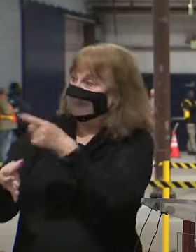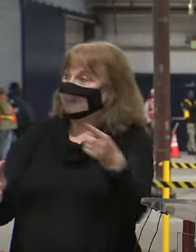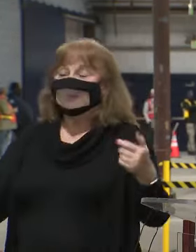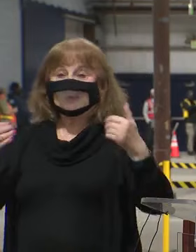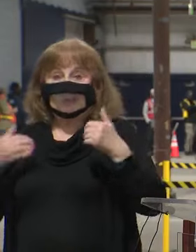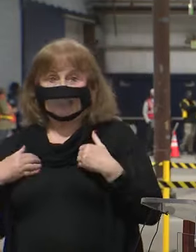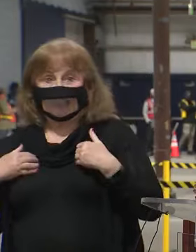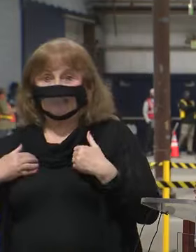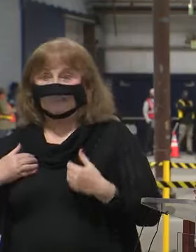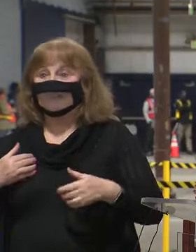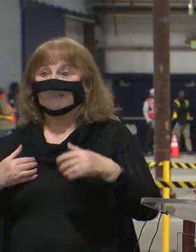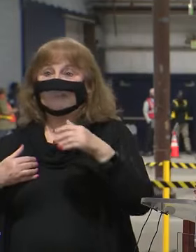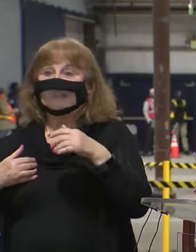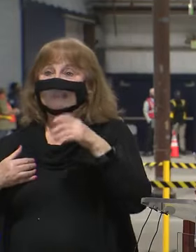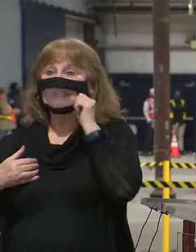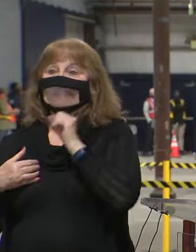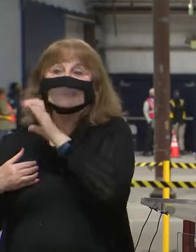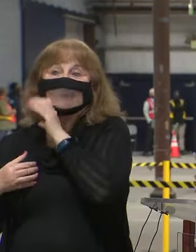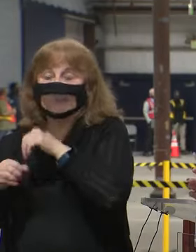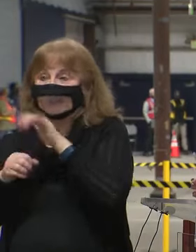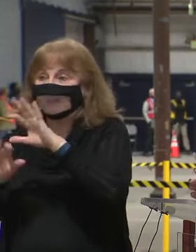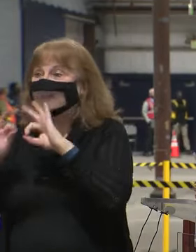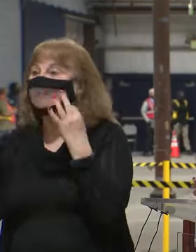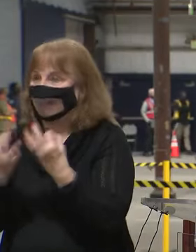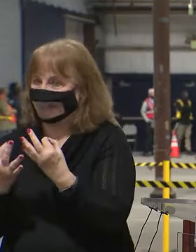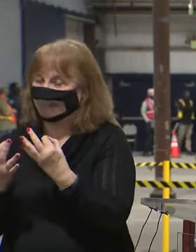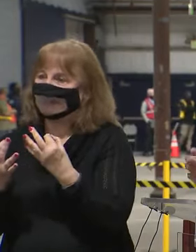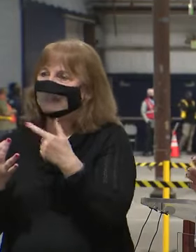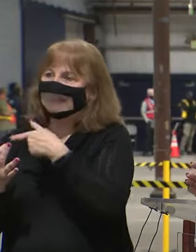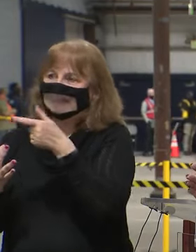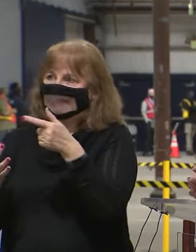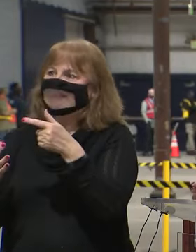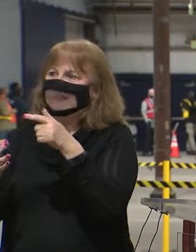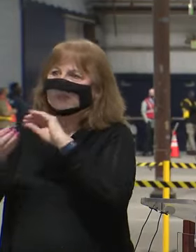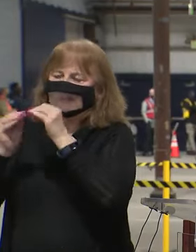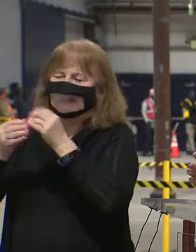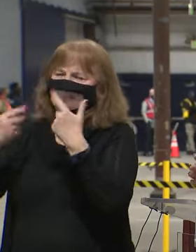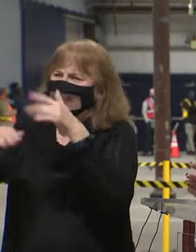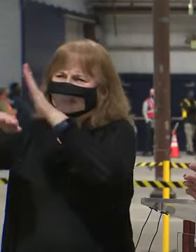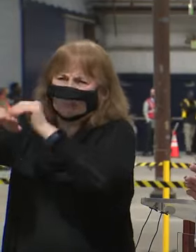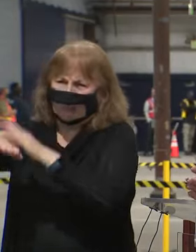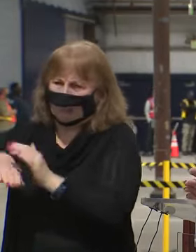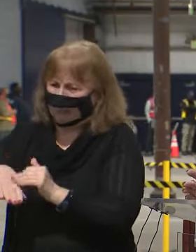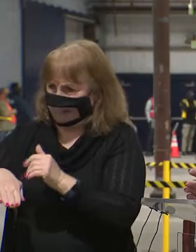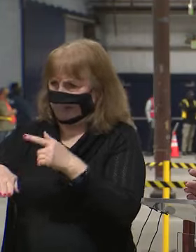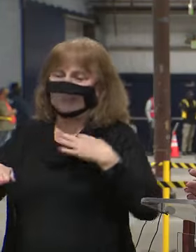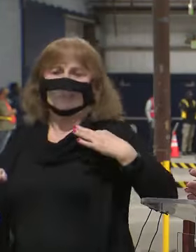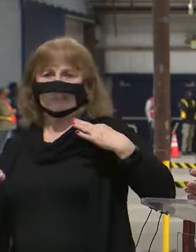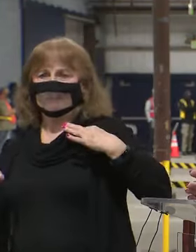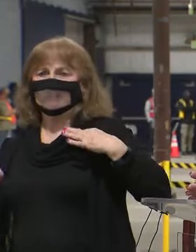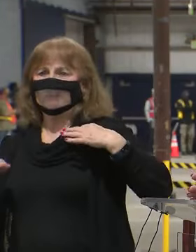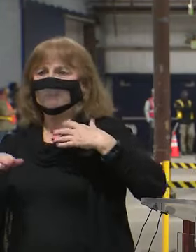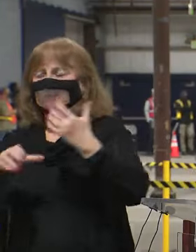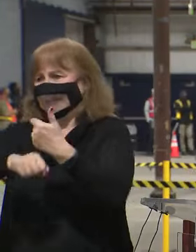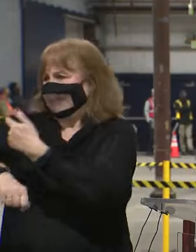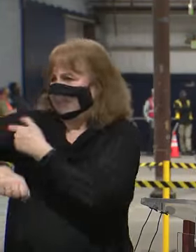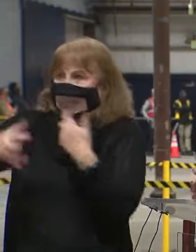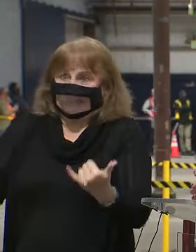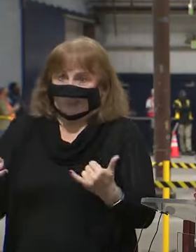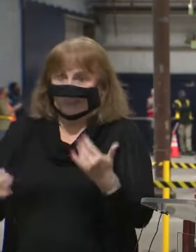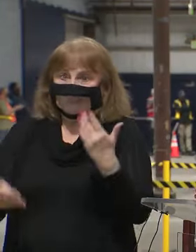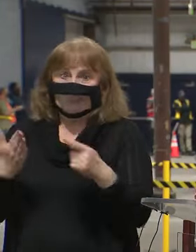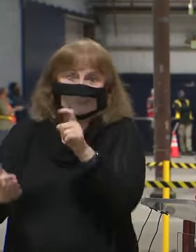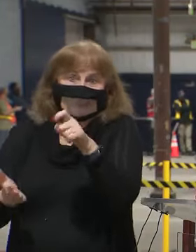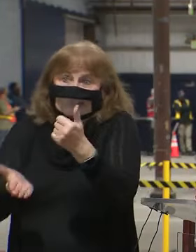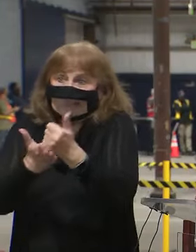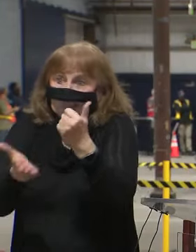have a senior in your family, their numbers have already been called, so they're eligible to get the shot. Maybe they